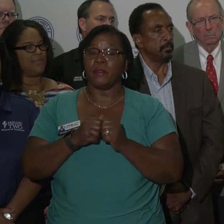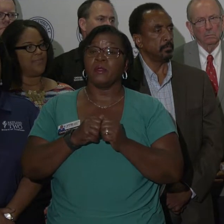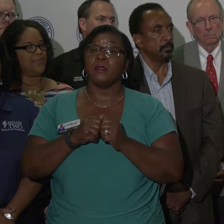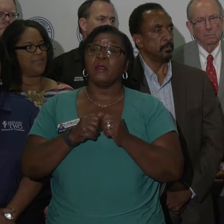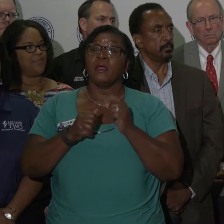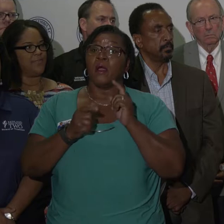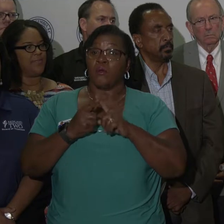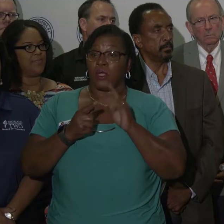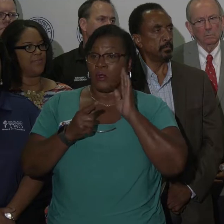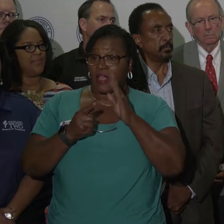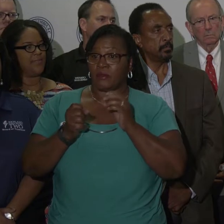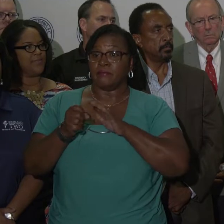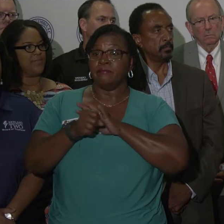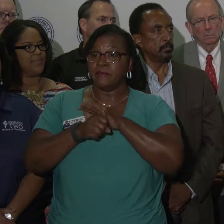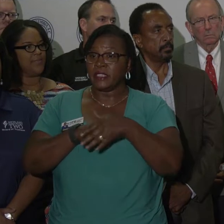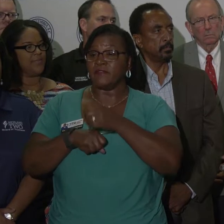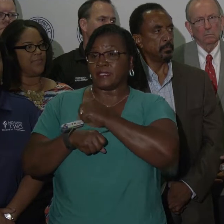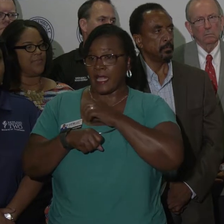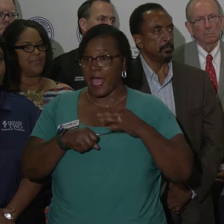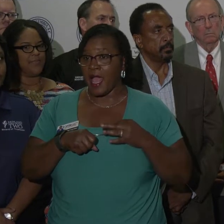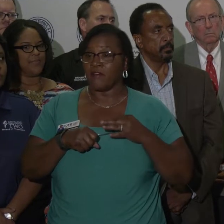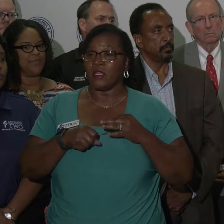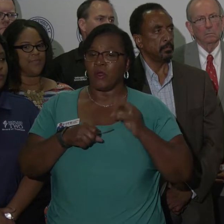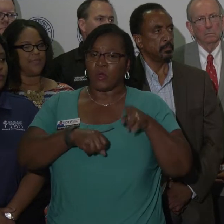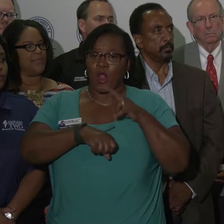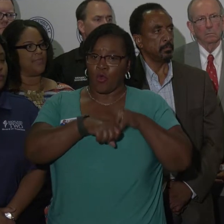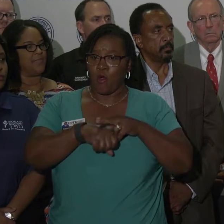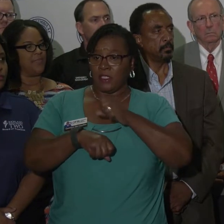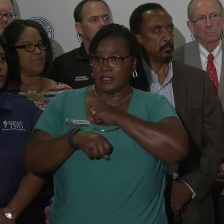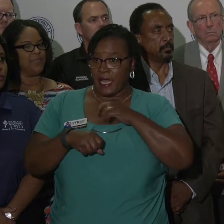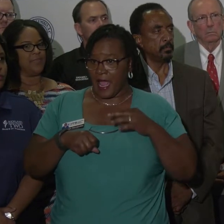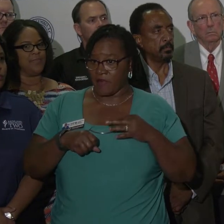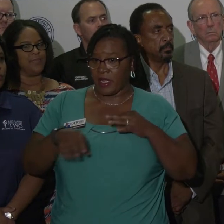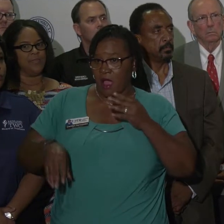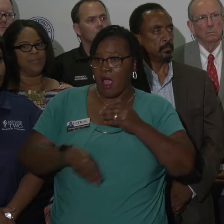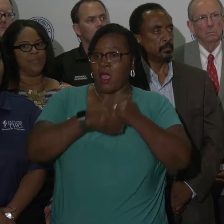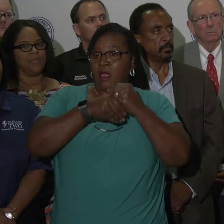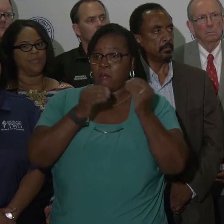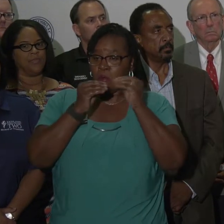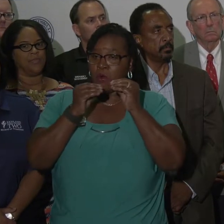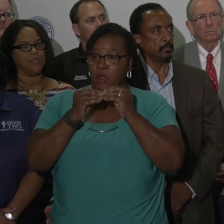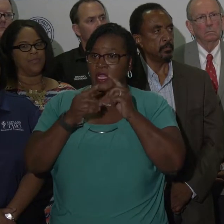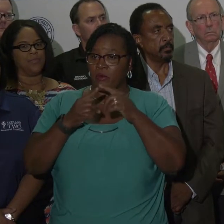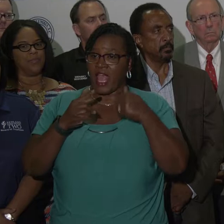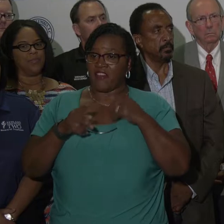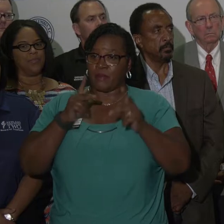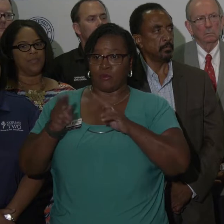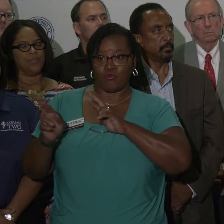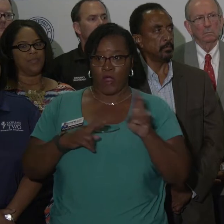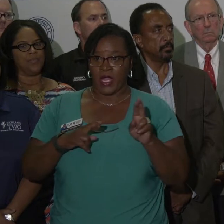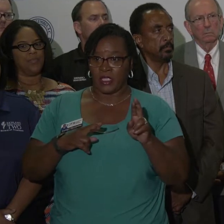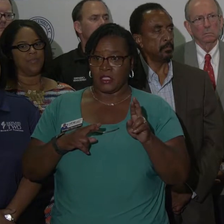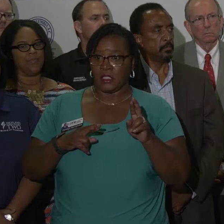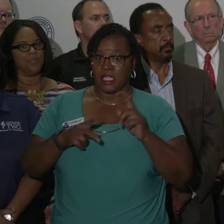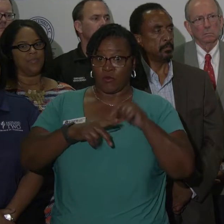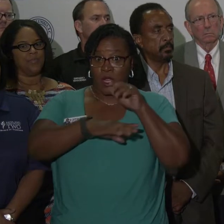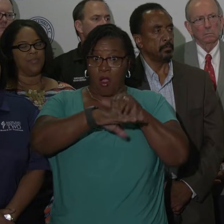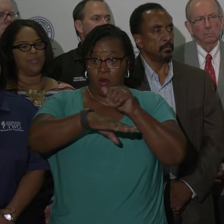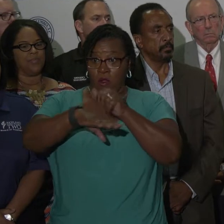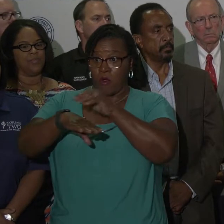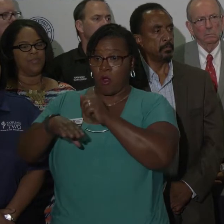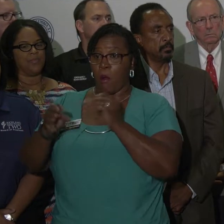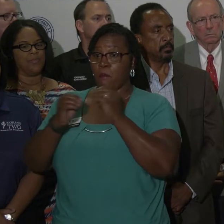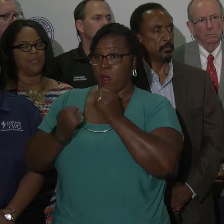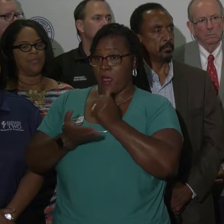We are going to be upstaffed with our normal staff, and of course we got people on standby just in case we need to call